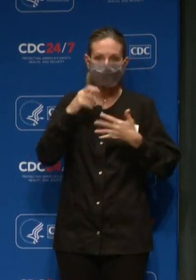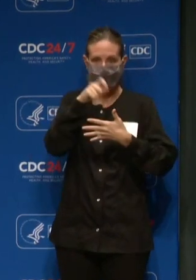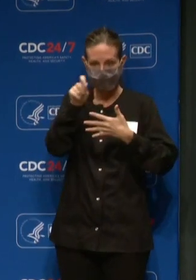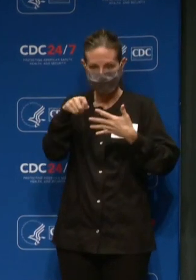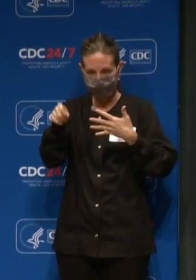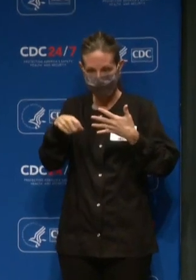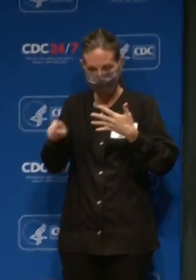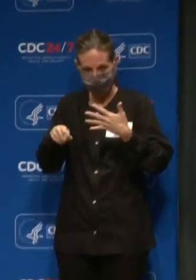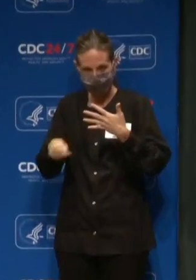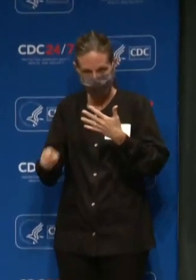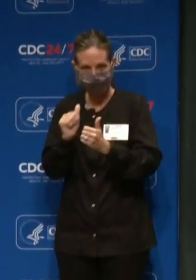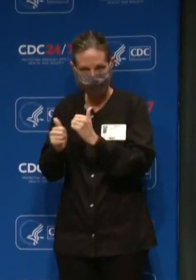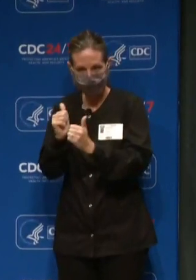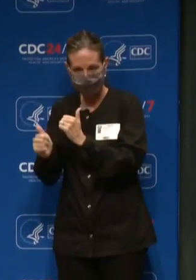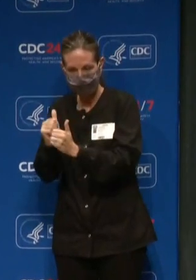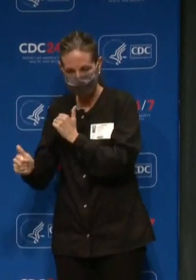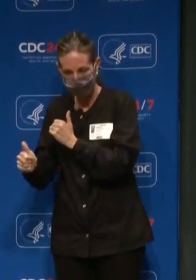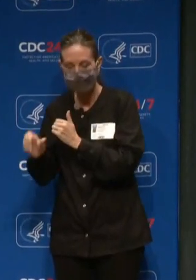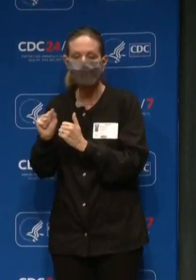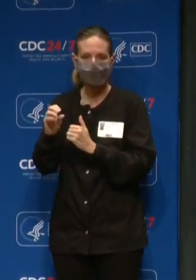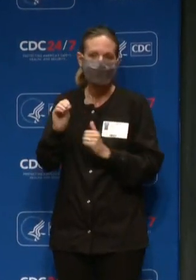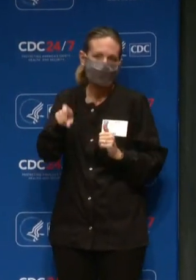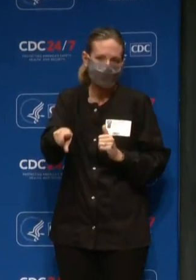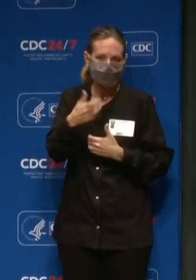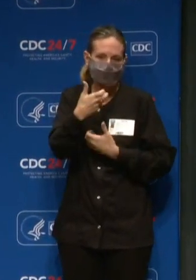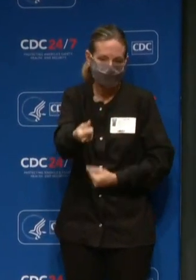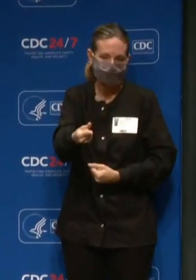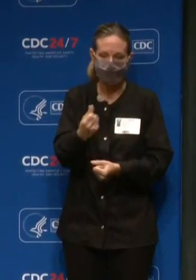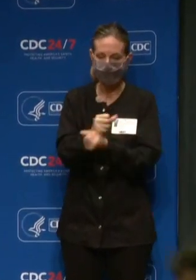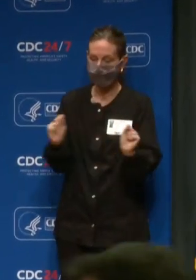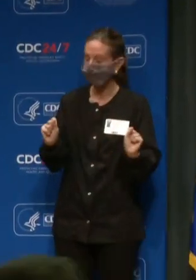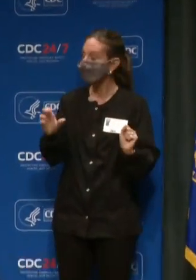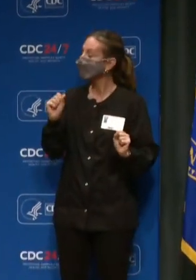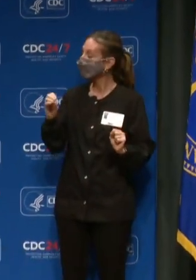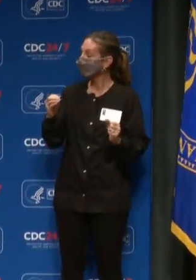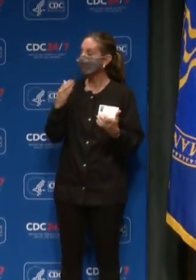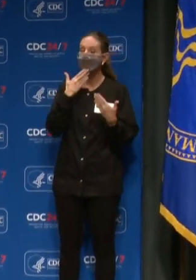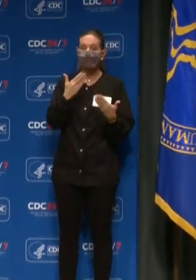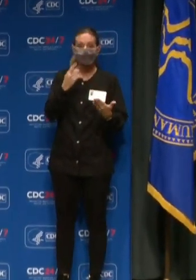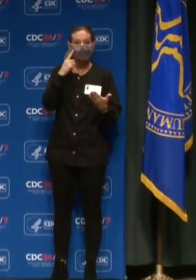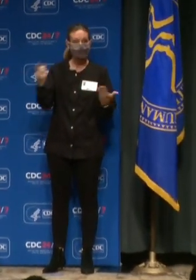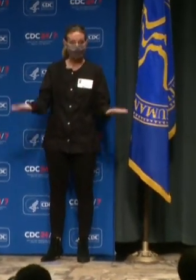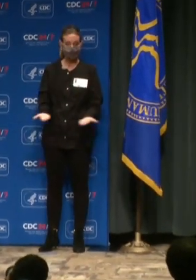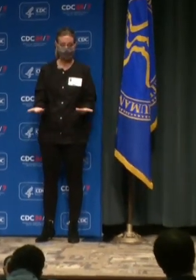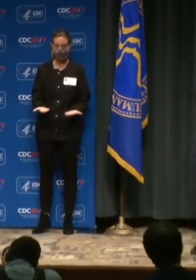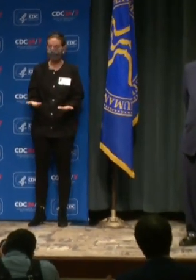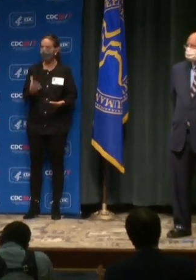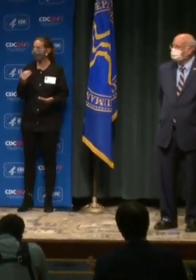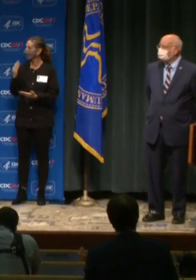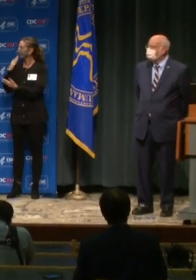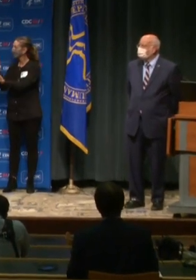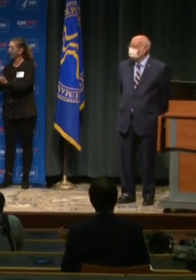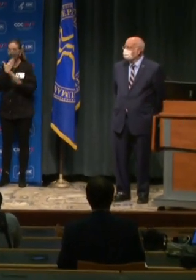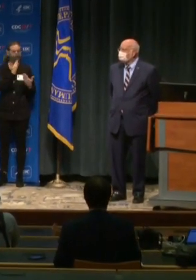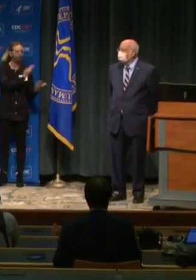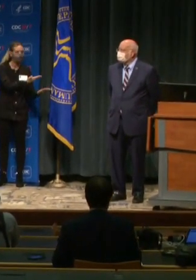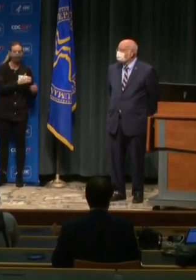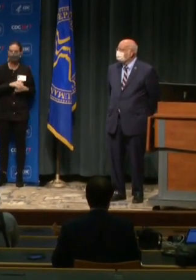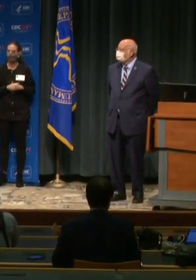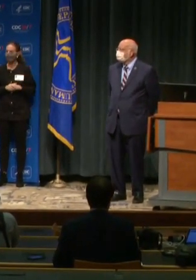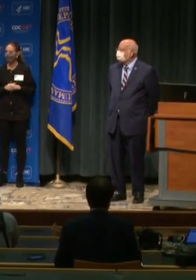got to get to the airport, but we really appreciate your being here today. And Dr. Butler, very much appreciate that. As I said, Dr. Butler is the senior